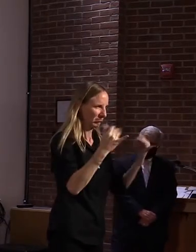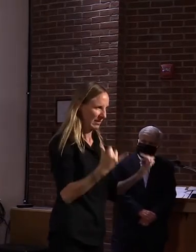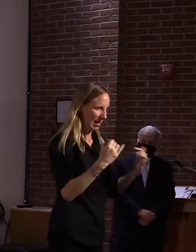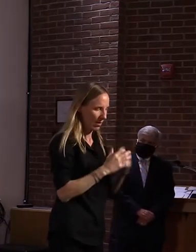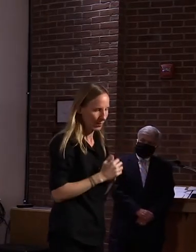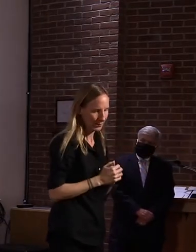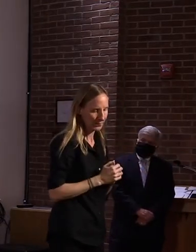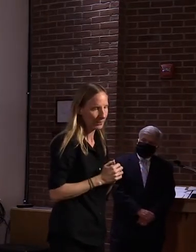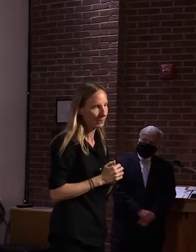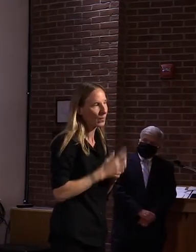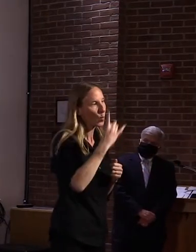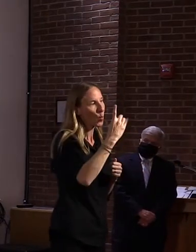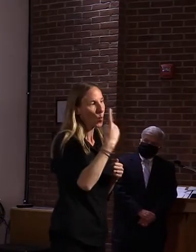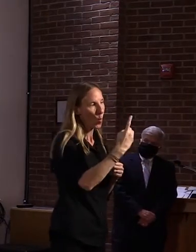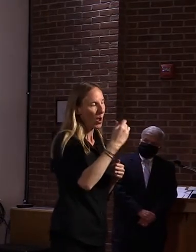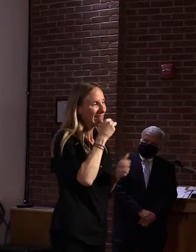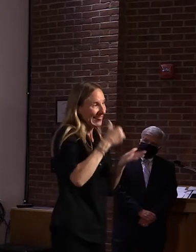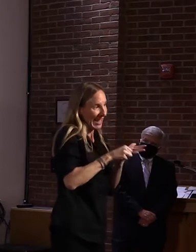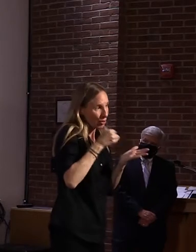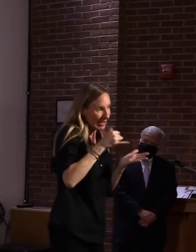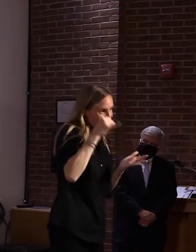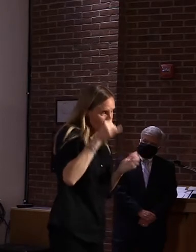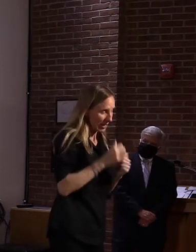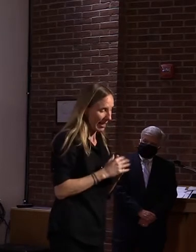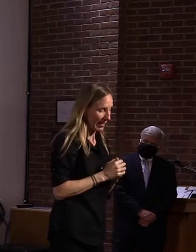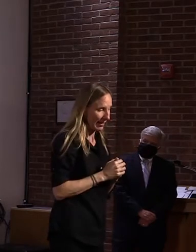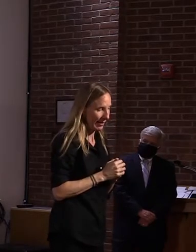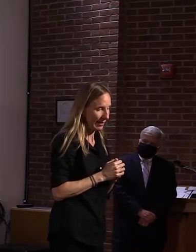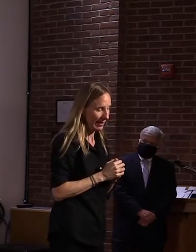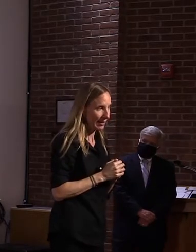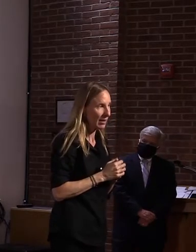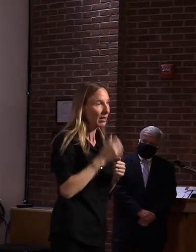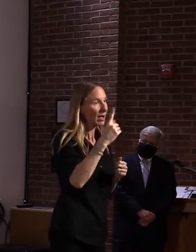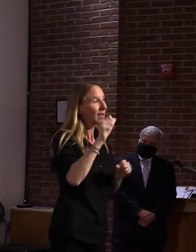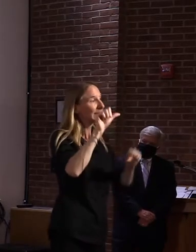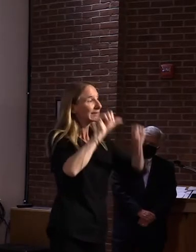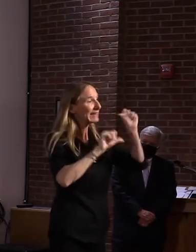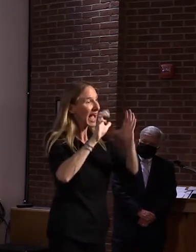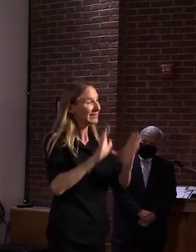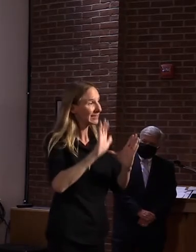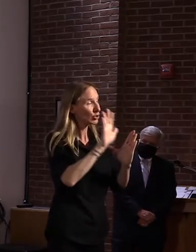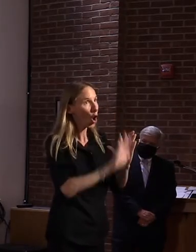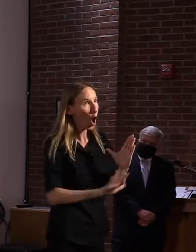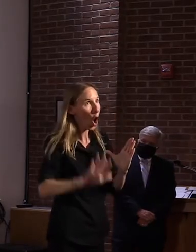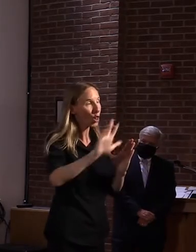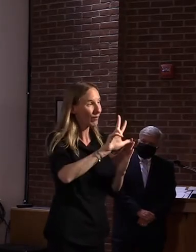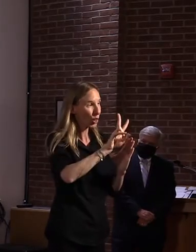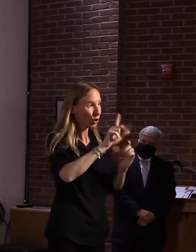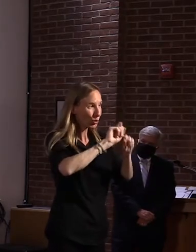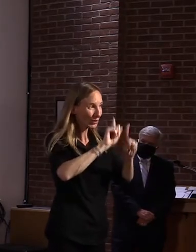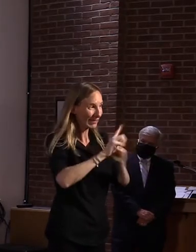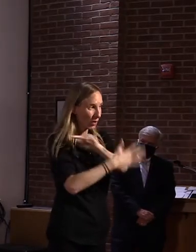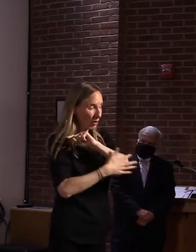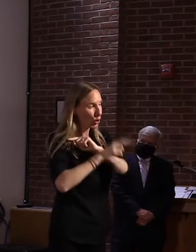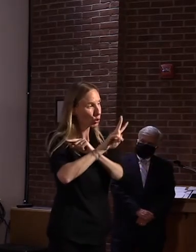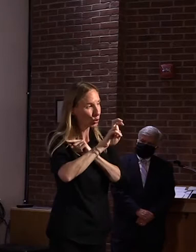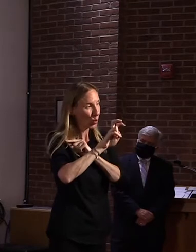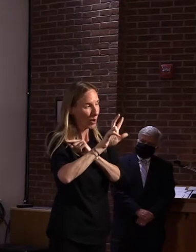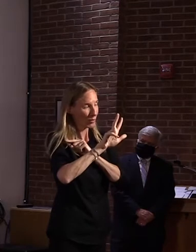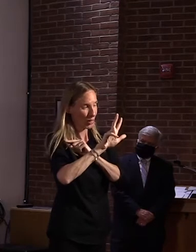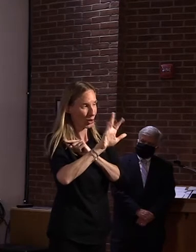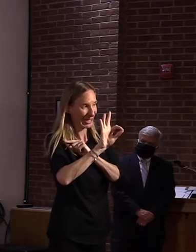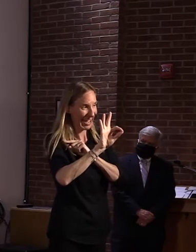went yesterday from 239 scientists in 32 countries to the World